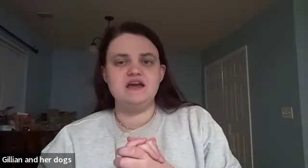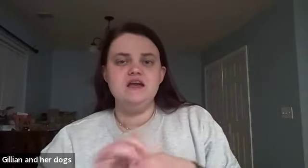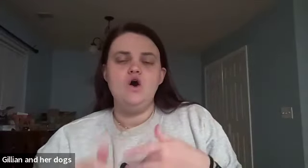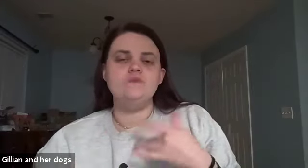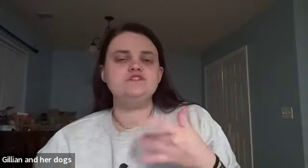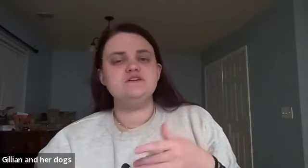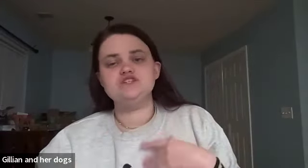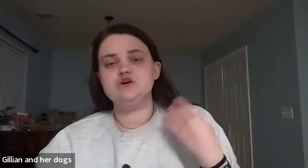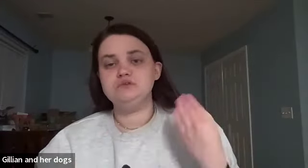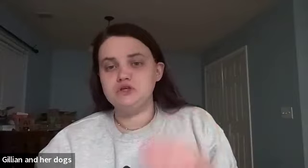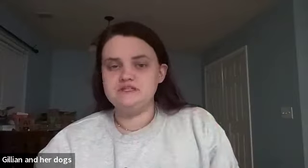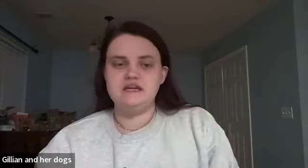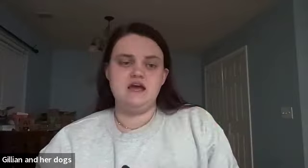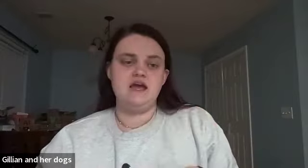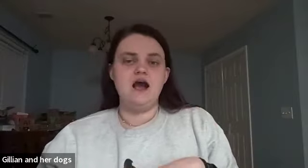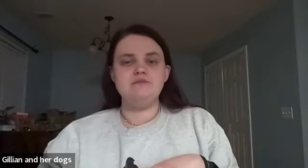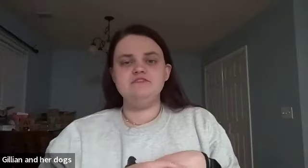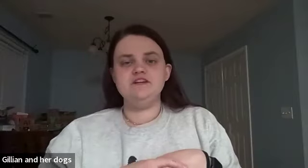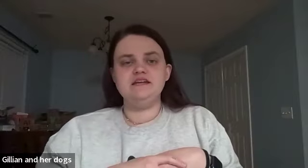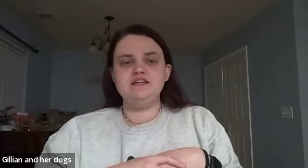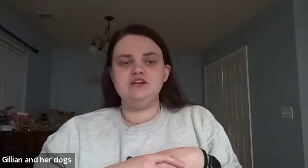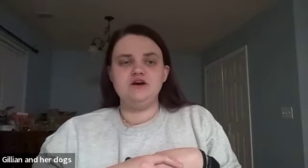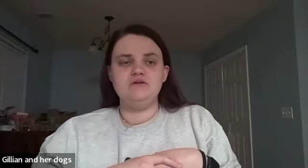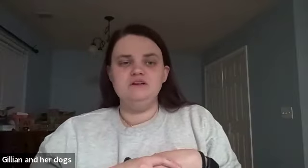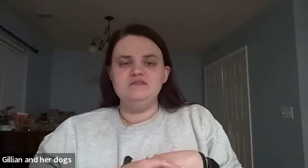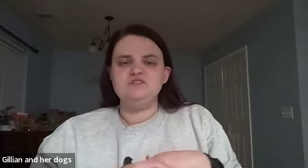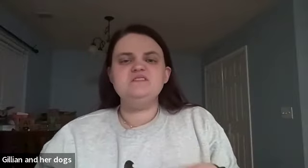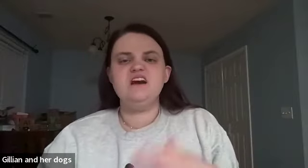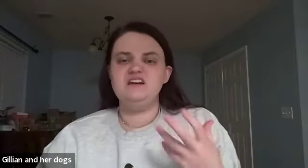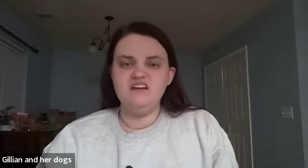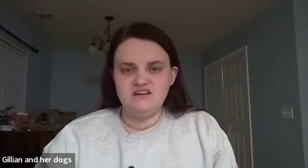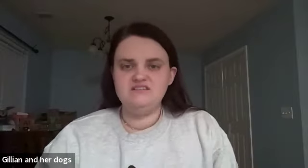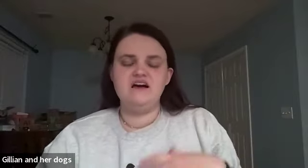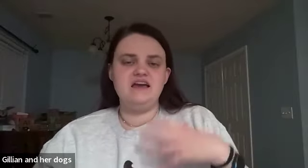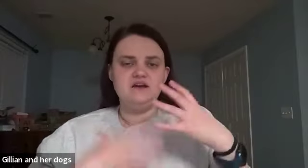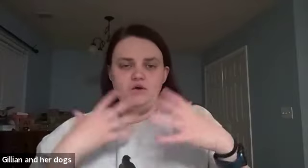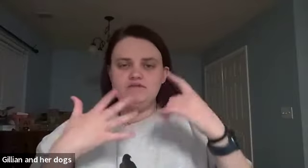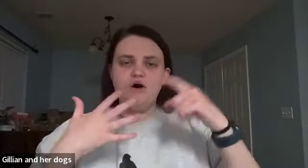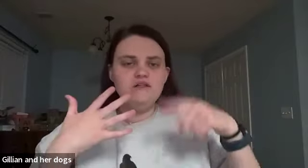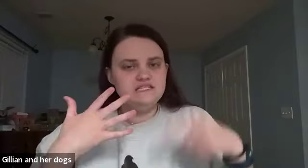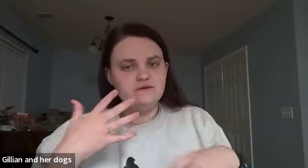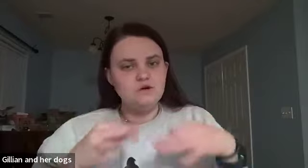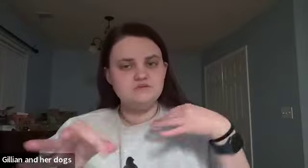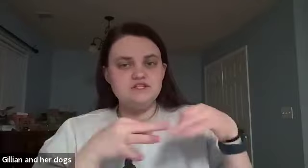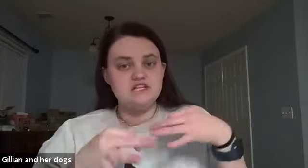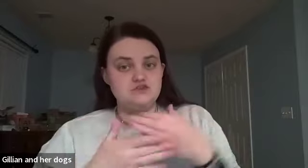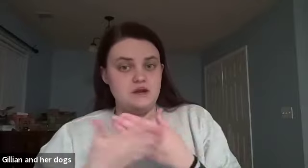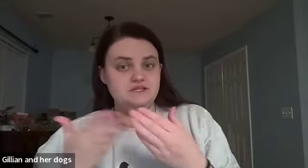say, I'm just feeling so blue today. I'm feeling, just feeling kind of ugh. Like we have all these different words we use to describe